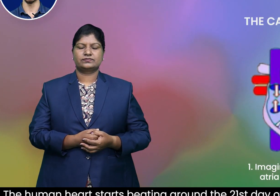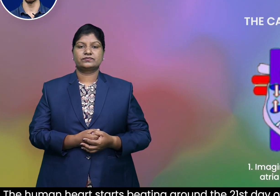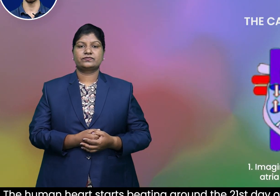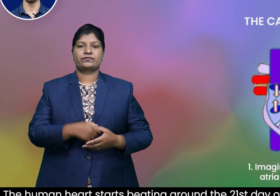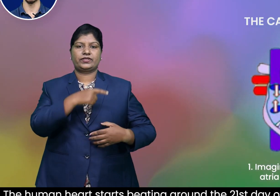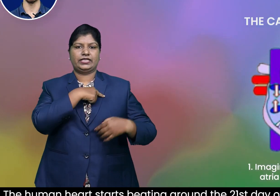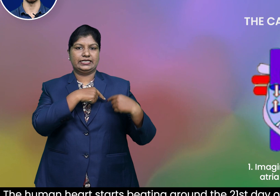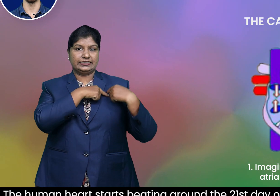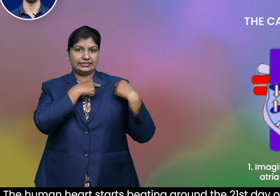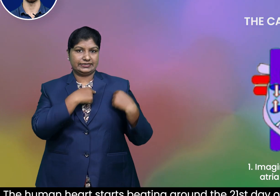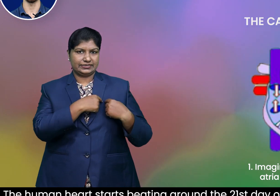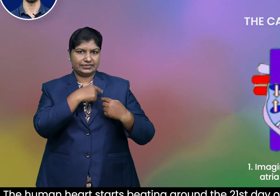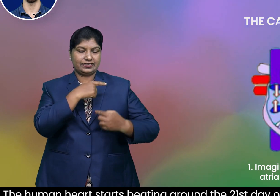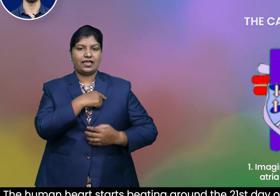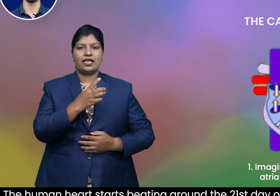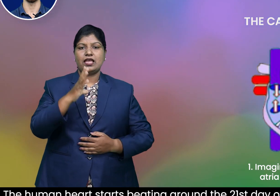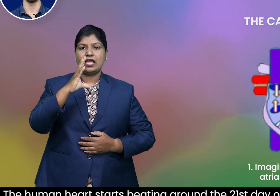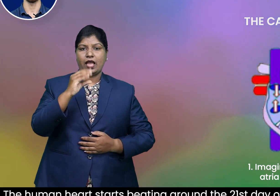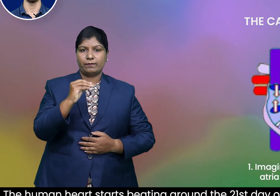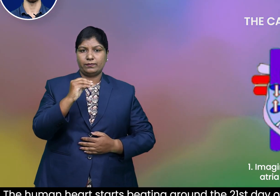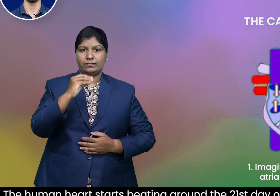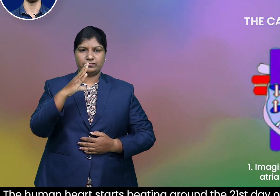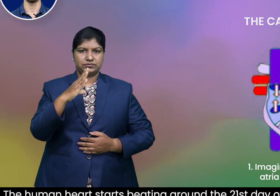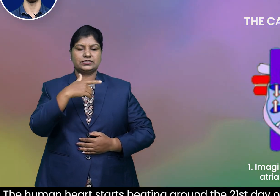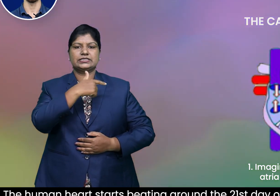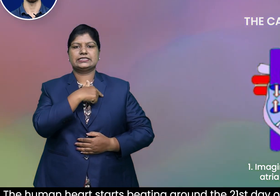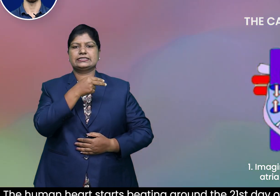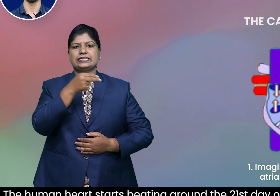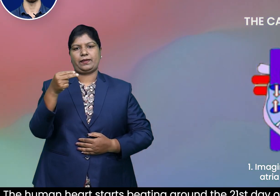The cardiac cycle.